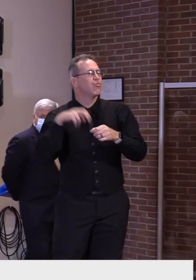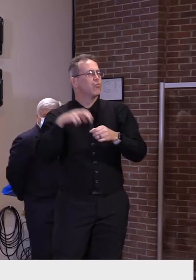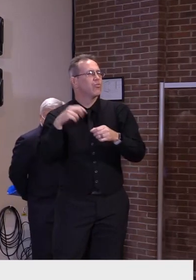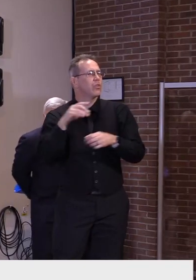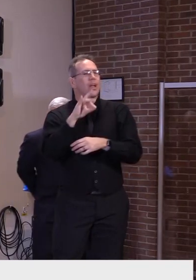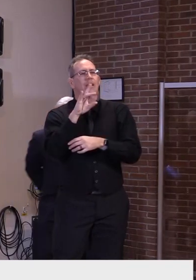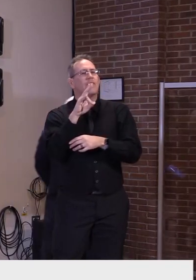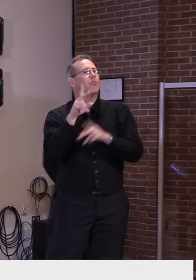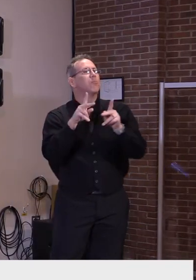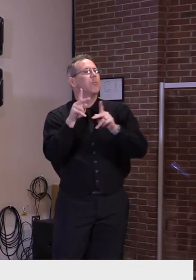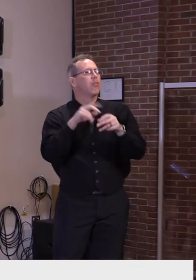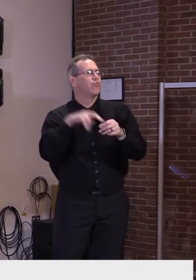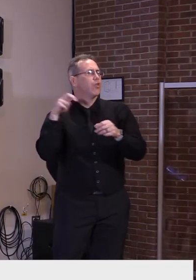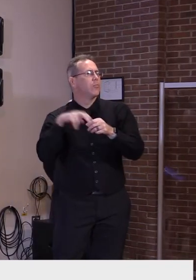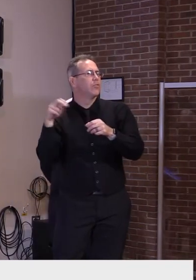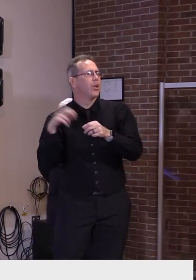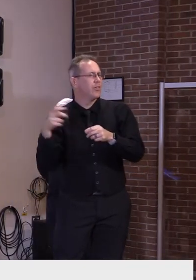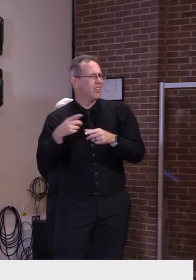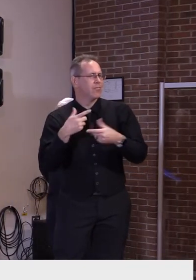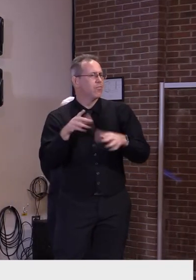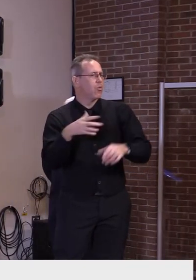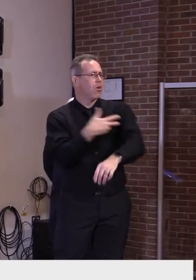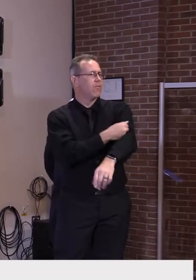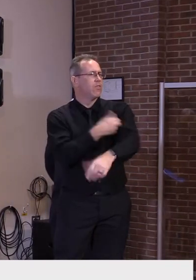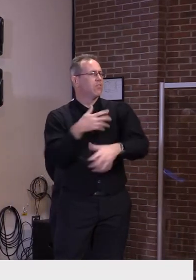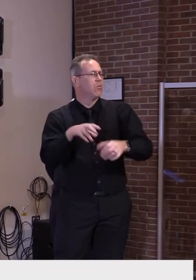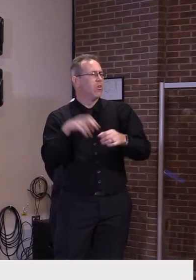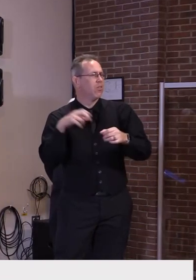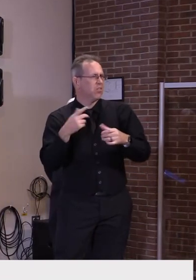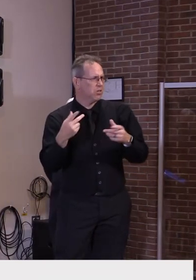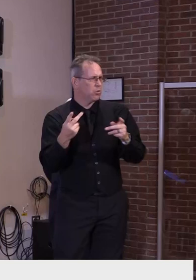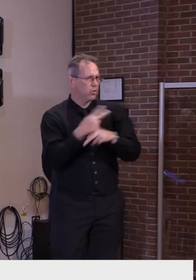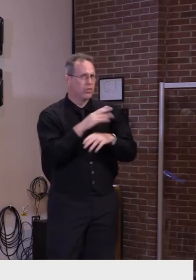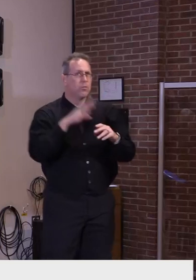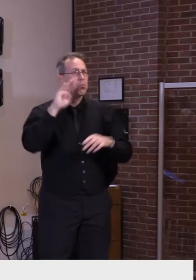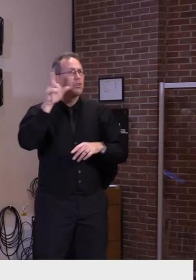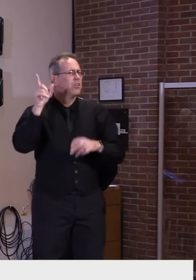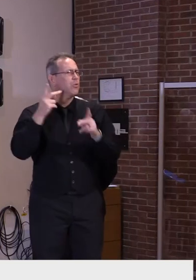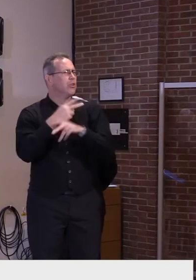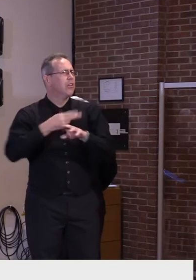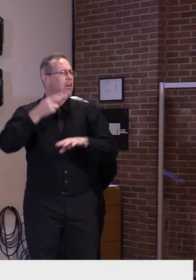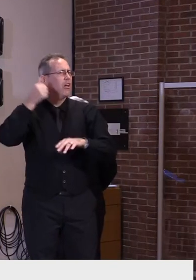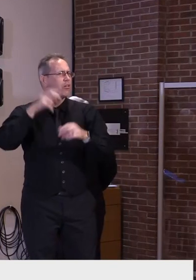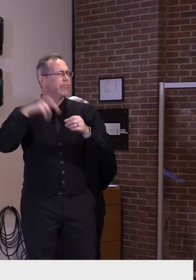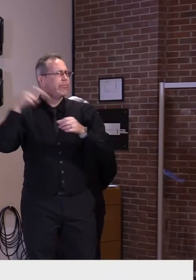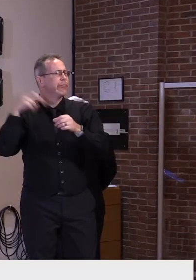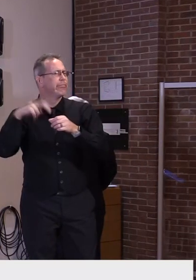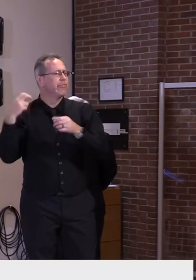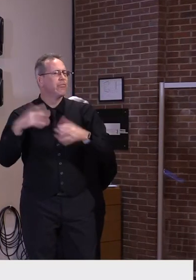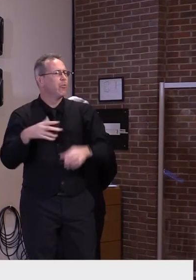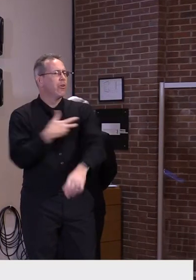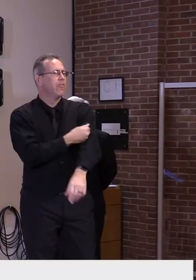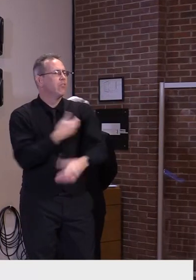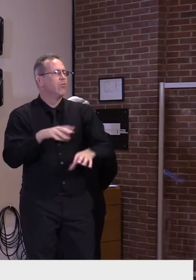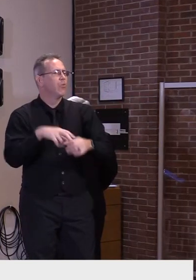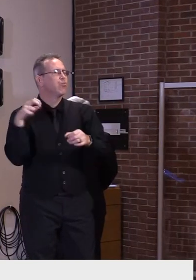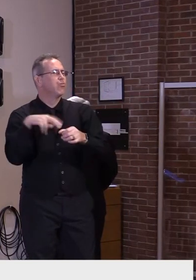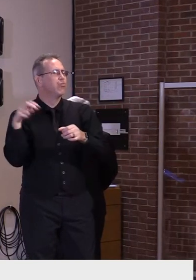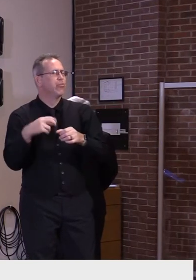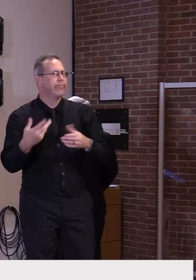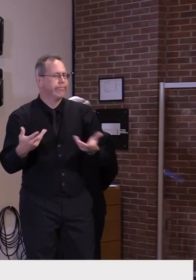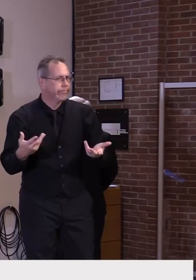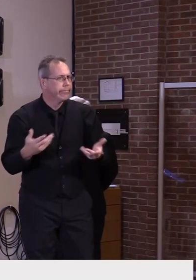just wanted to share that because I heard it discussed earlier in the call, and I thought we might find that interesting. And if you want to respond